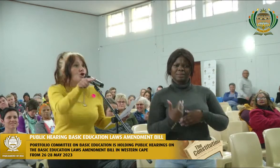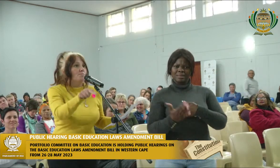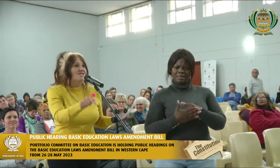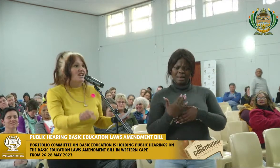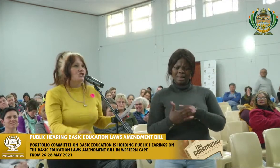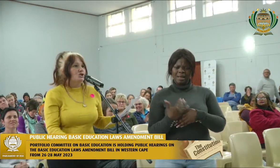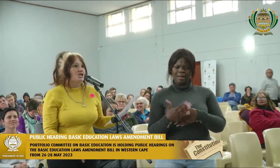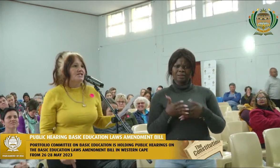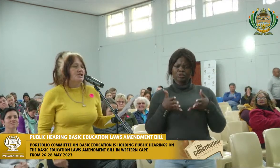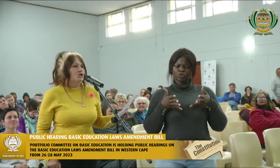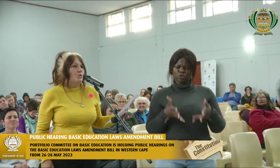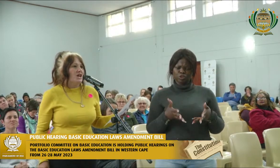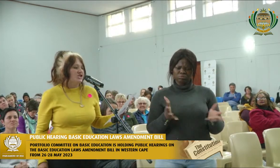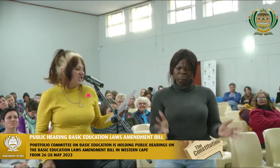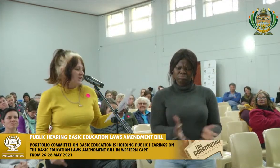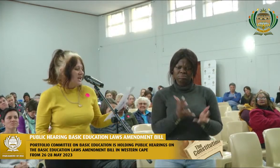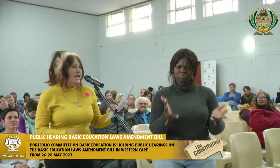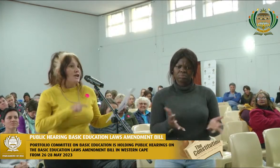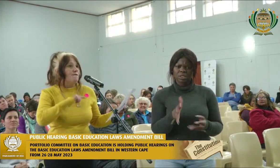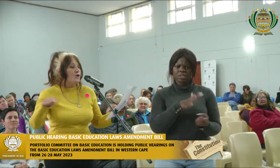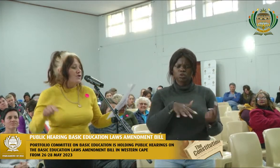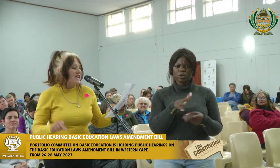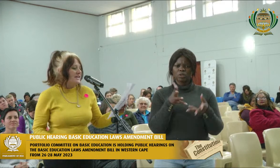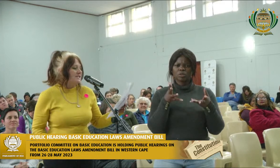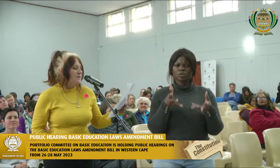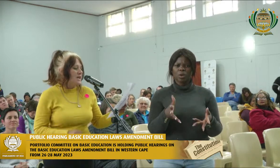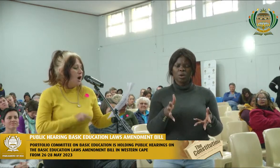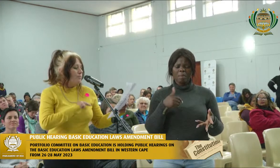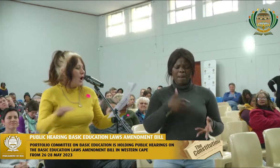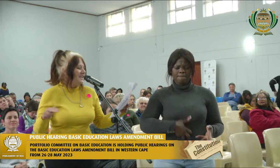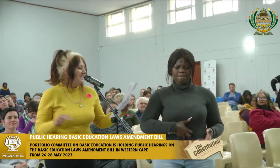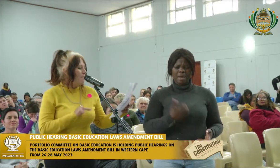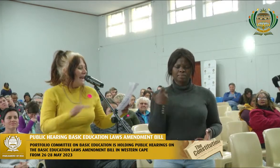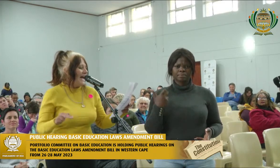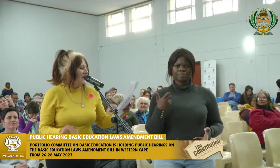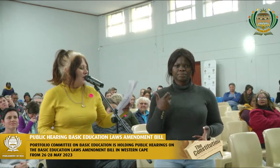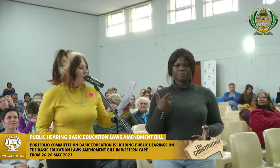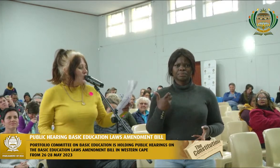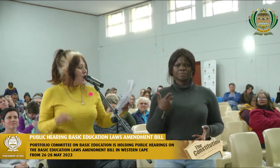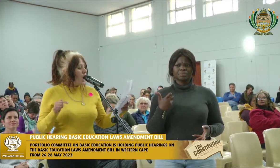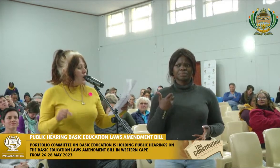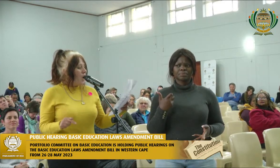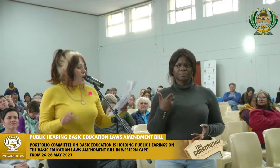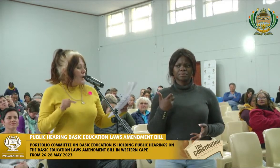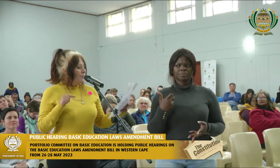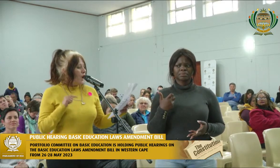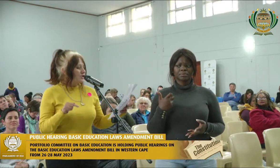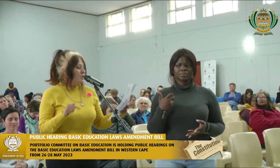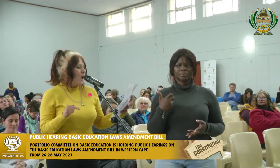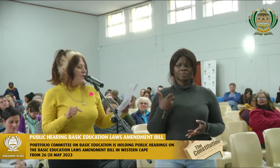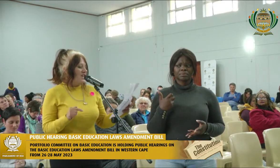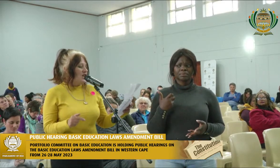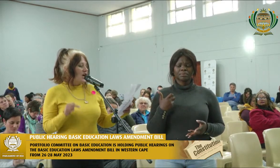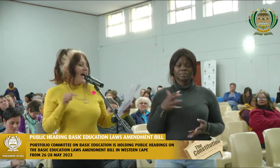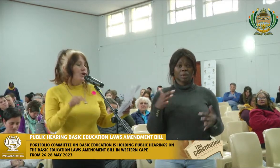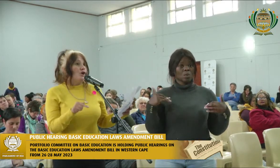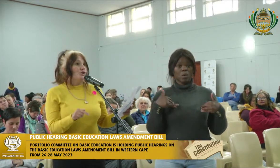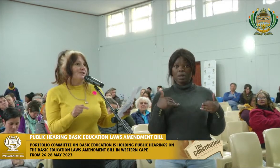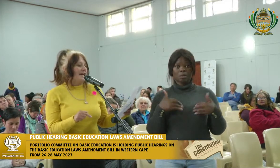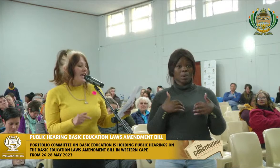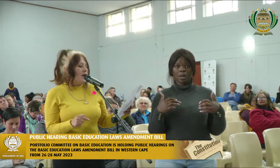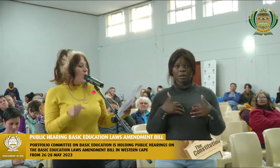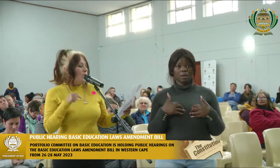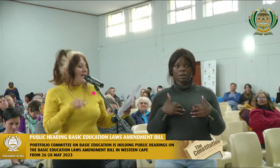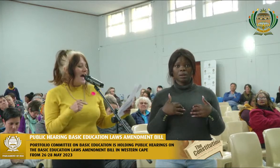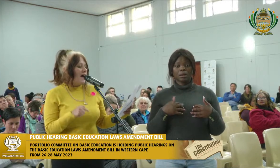been groomed into this situation. It infuriates me, point blank. No, not to worry. I know